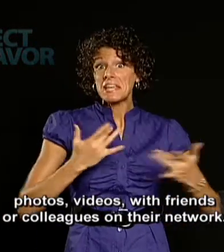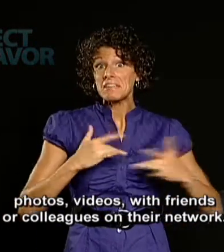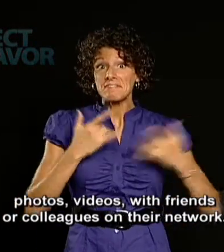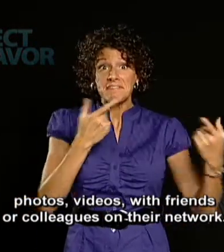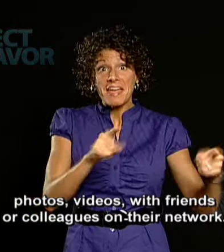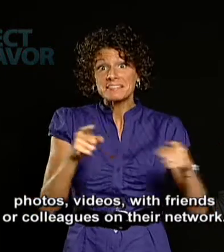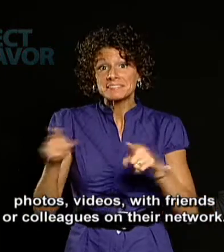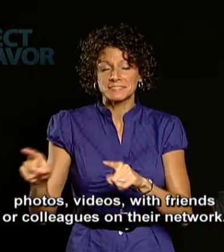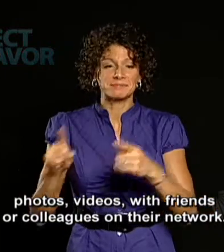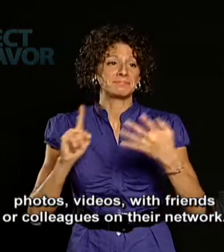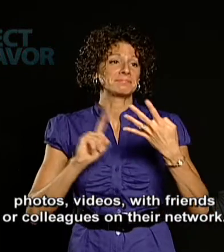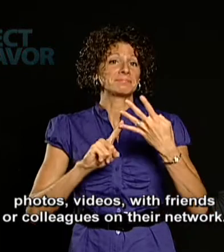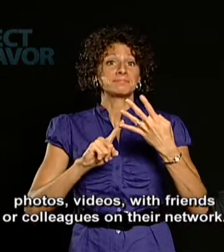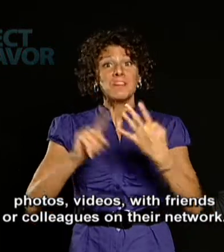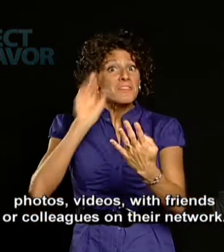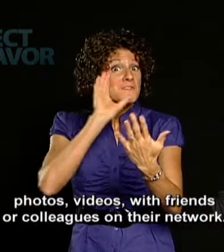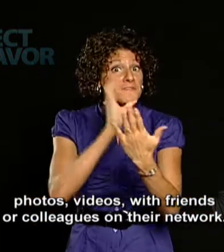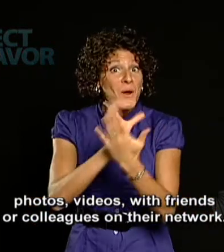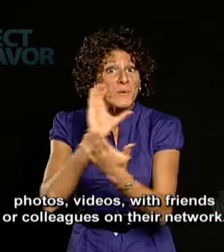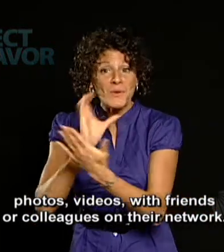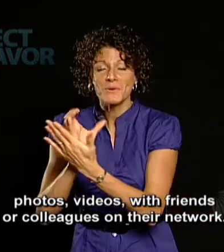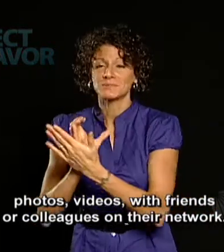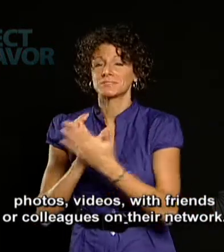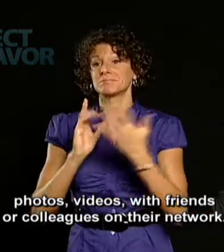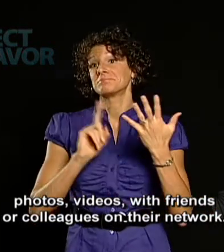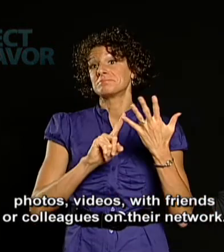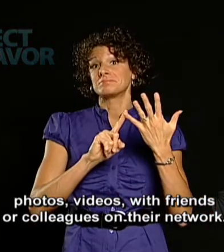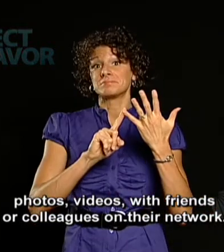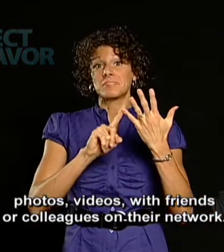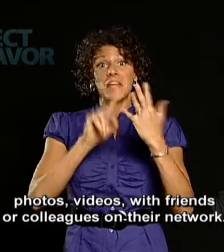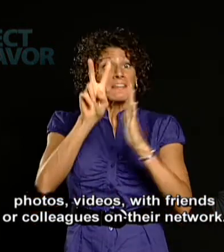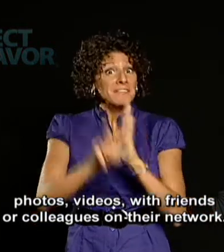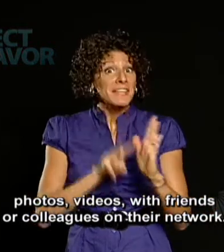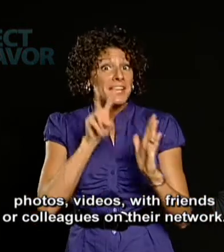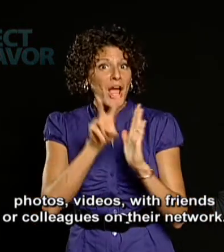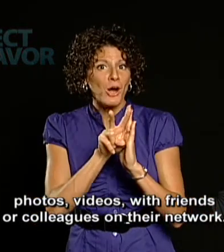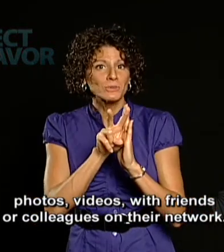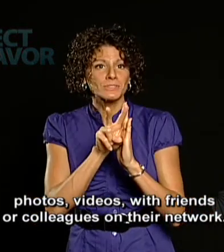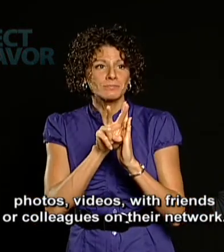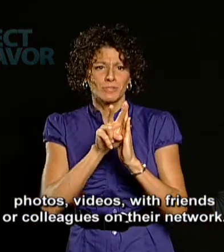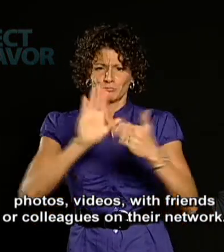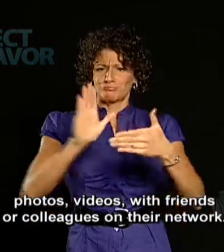photos, videos with friends or colleagues on their network.